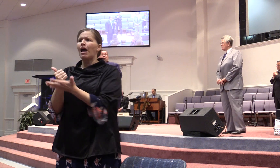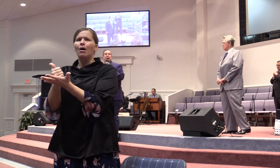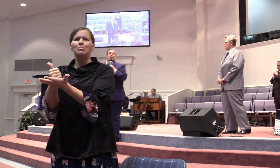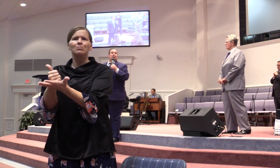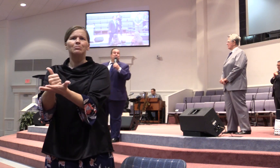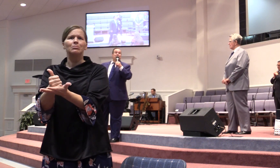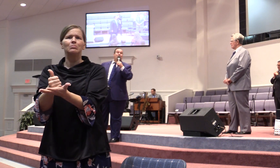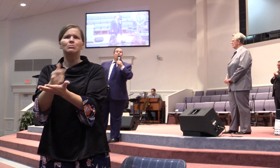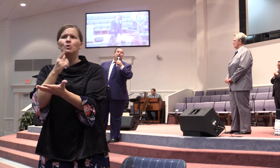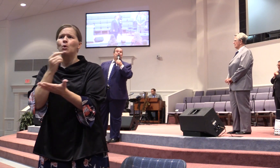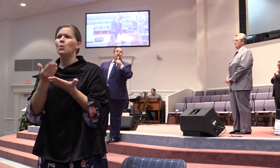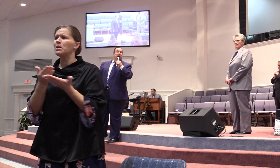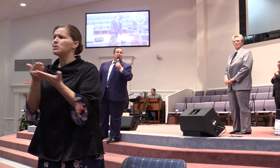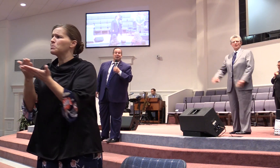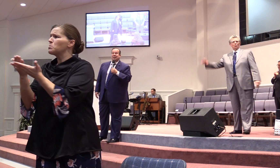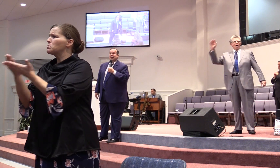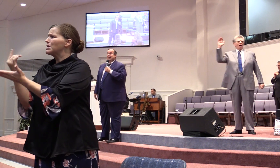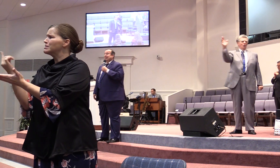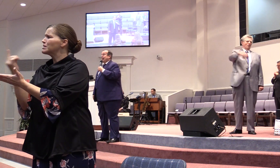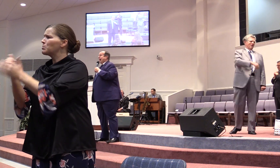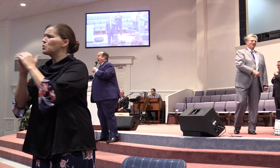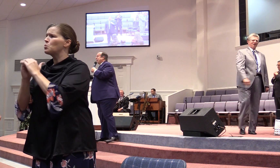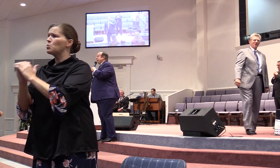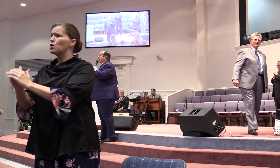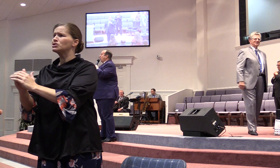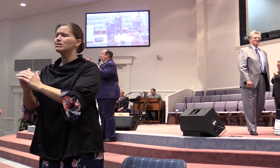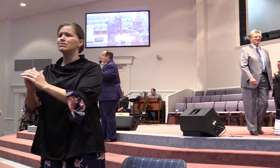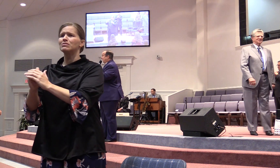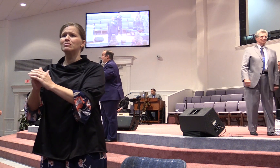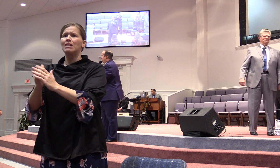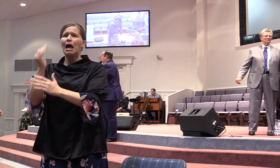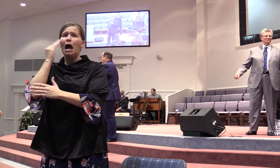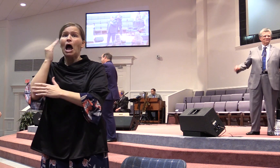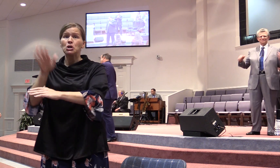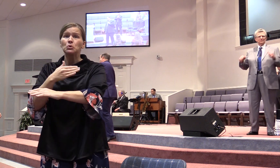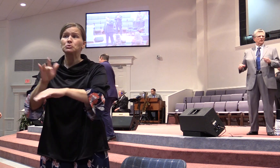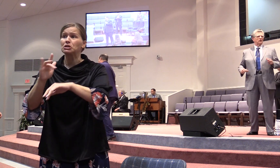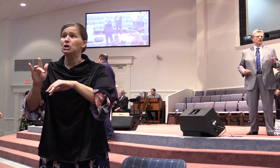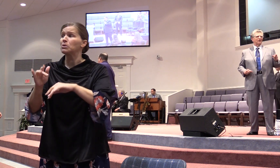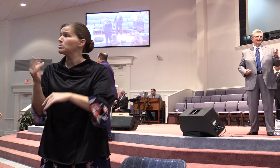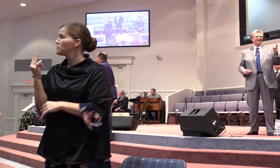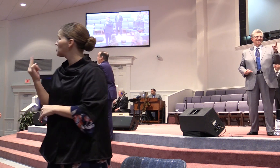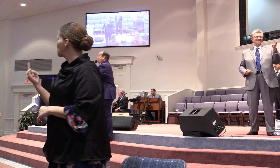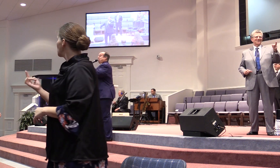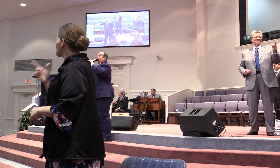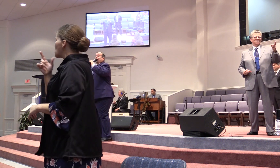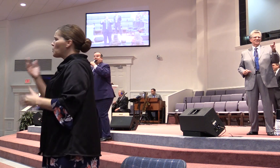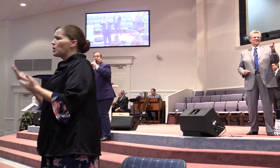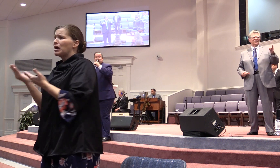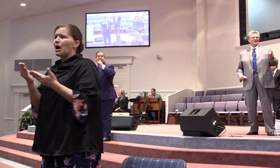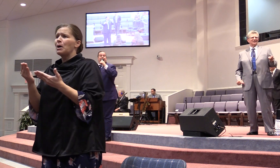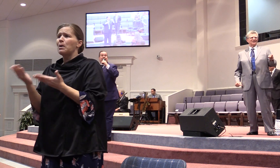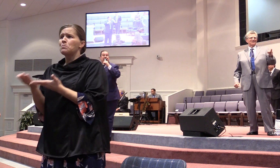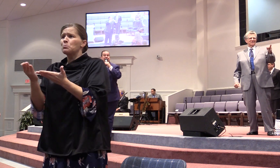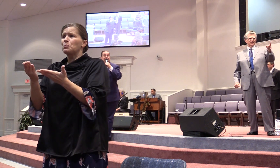Who'd want to come up and bring the corner of your worship? I mean, I know you were singing earlier, but if you look over again, who'd want to come bring a little